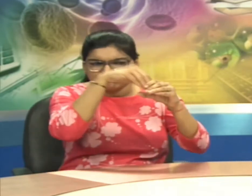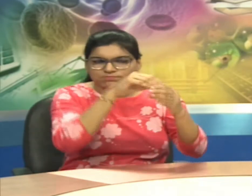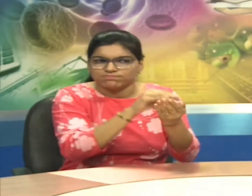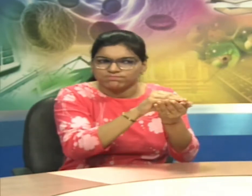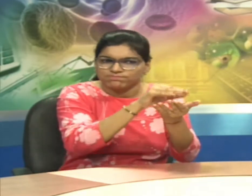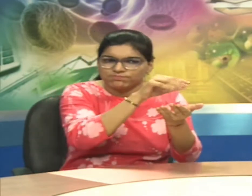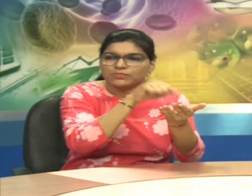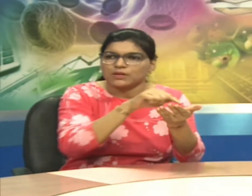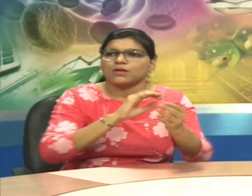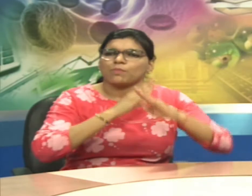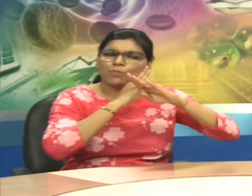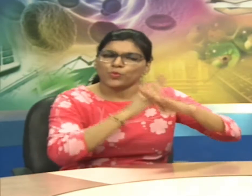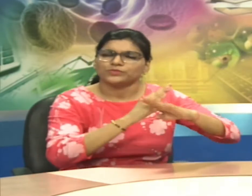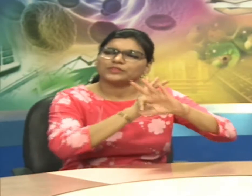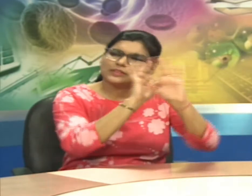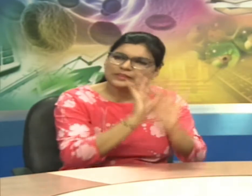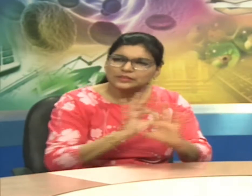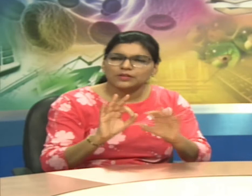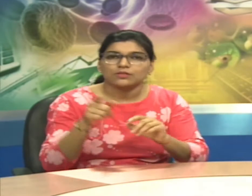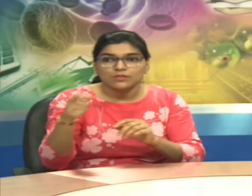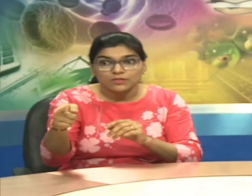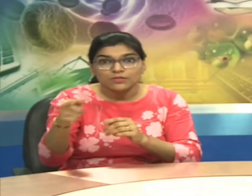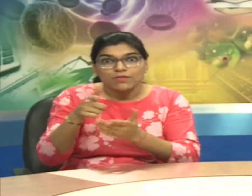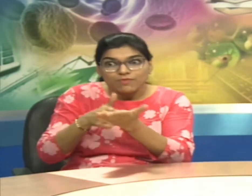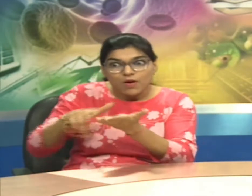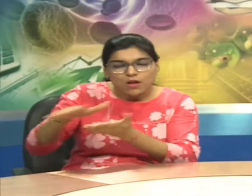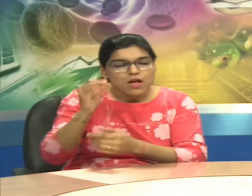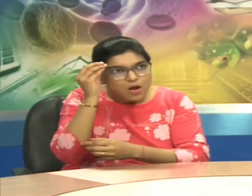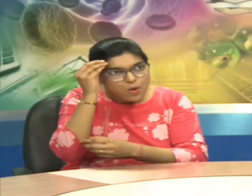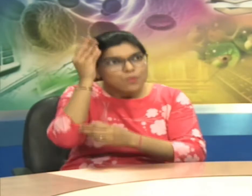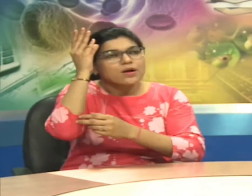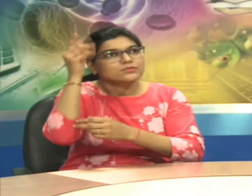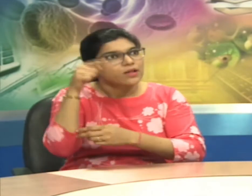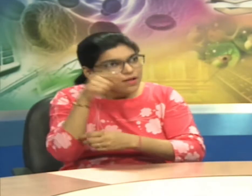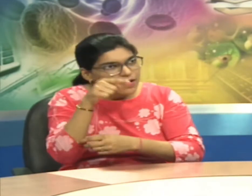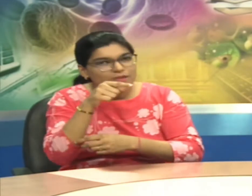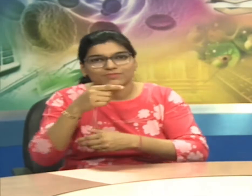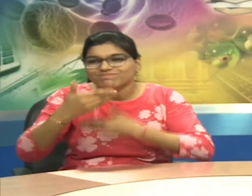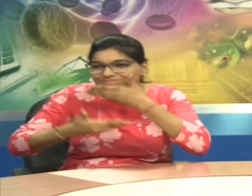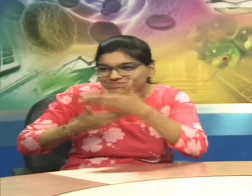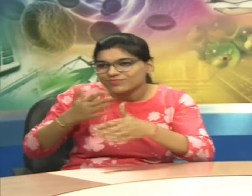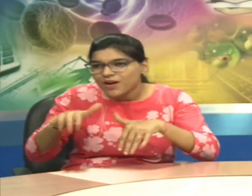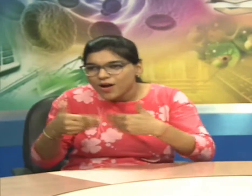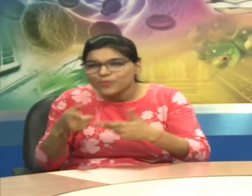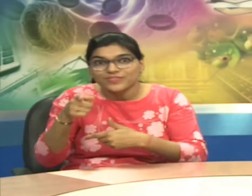have to save their money. Bank will aware them about how you will save your money in bank and get interest on